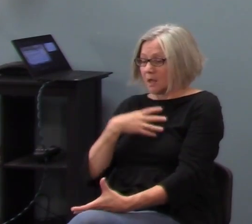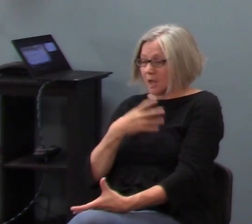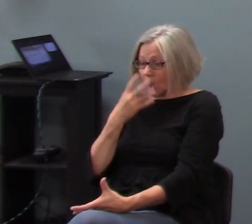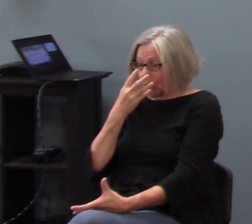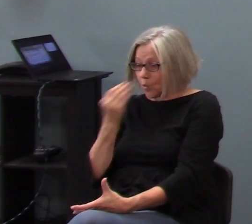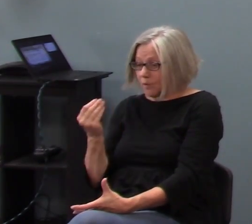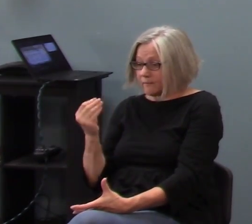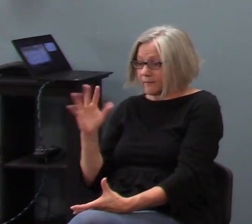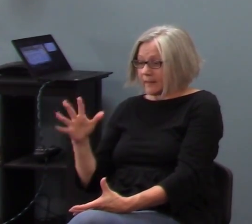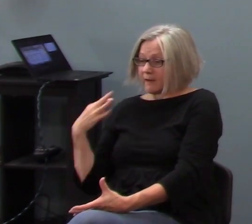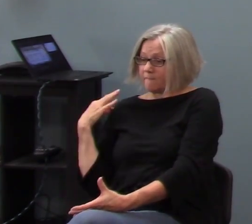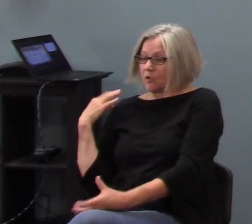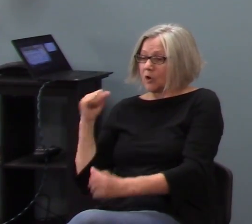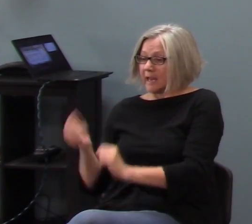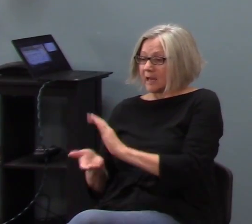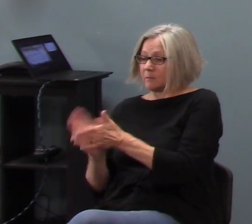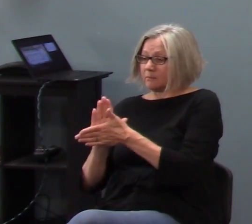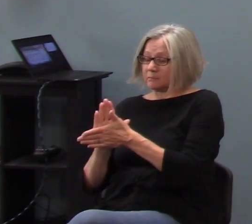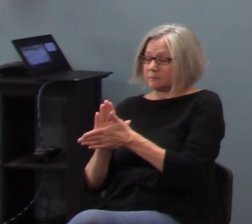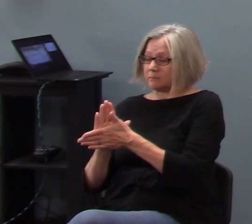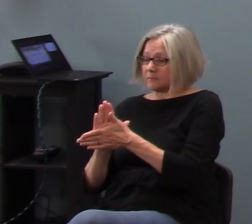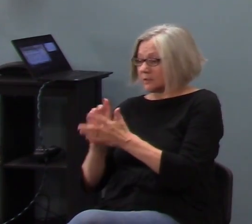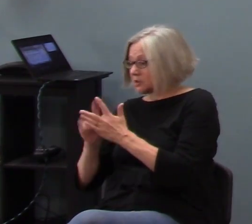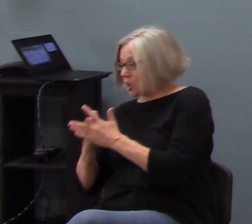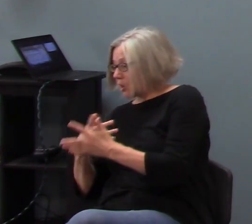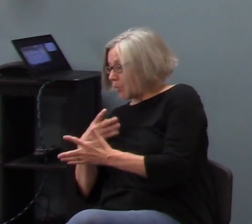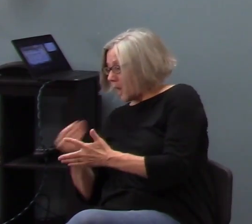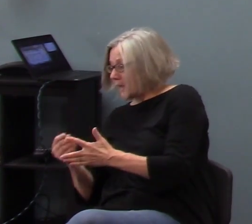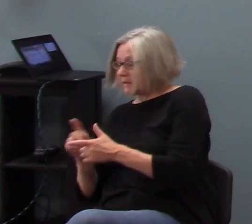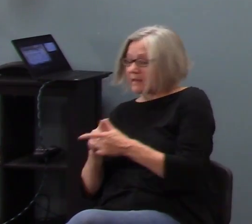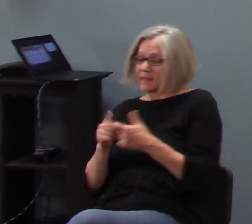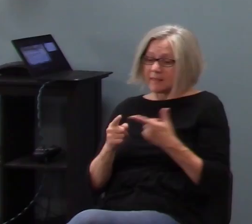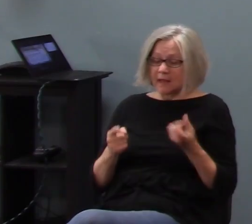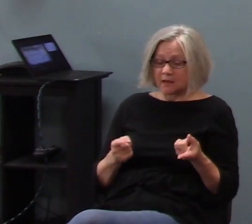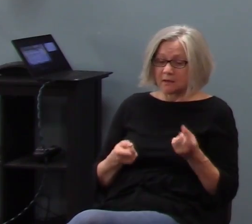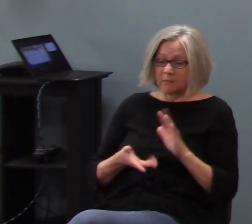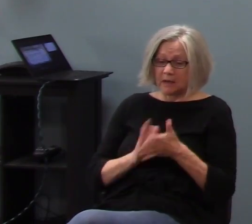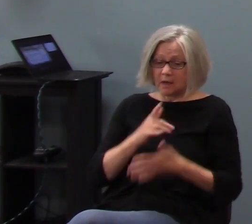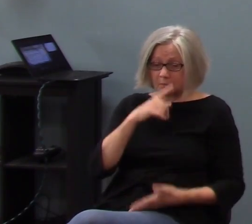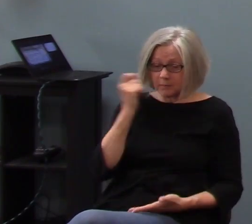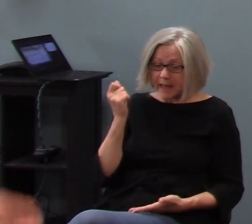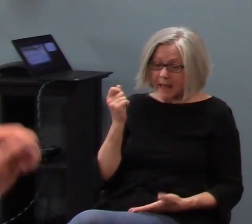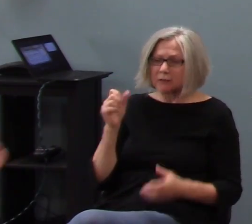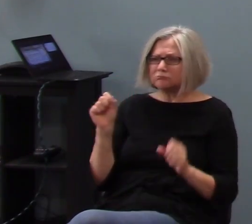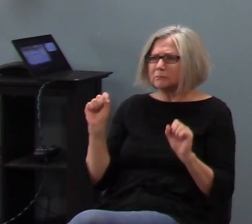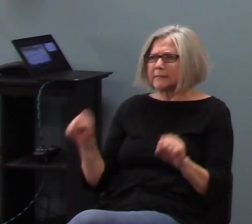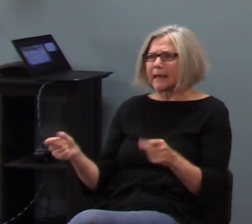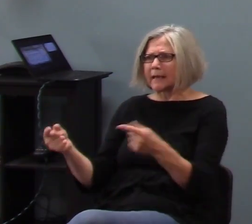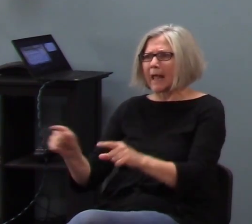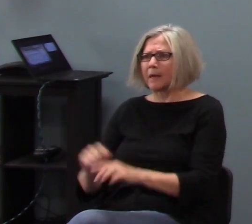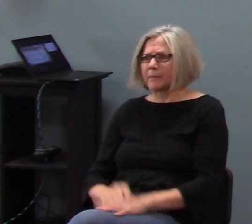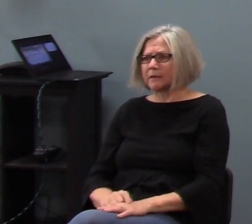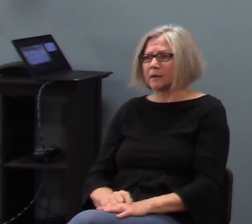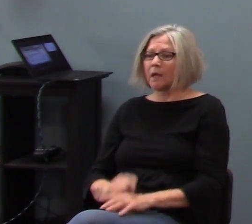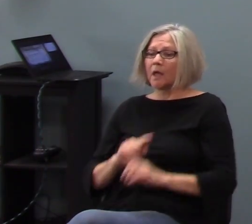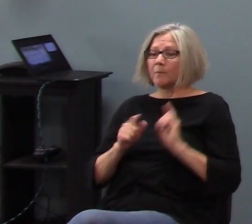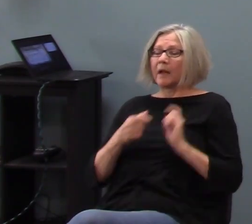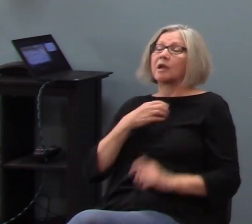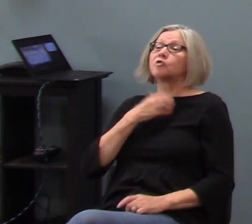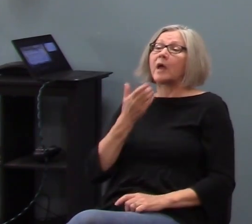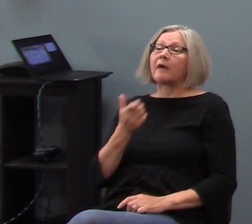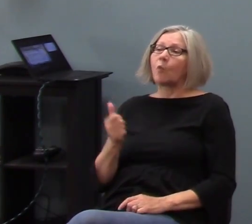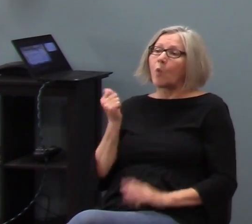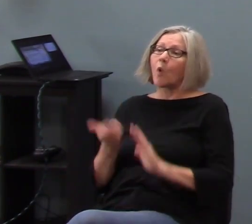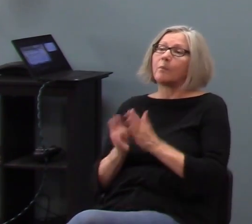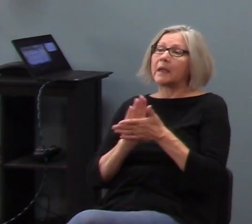quickly. But that doesn't happen, giraffes don't turn into pterodactyls, something down here branches. Correct, and that's gradual.